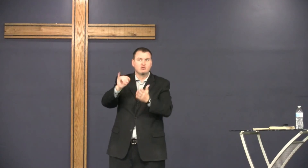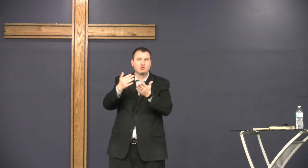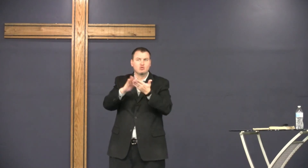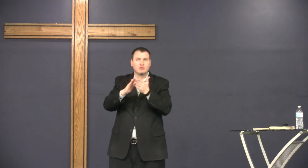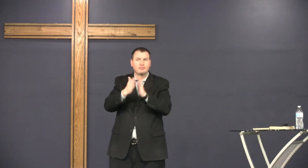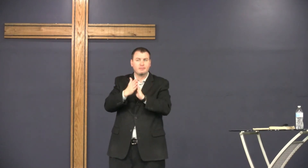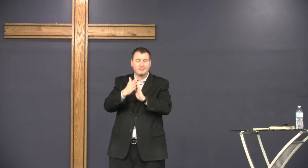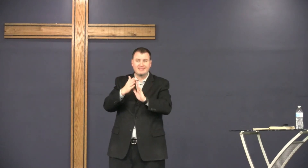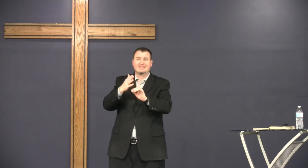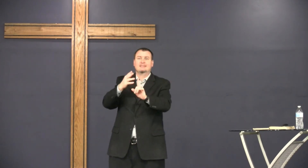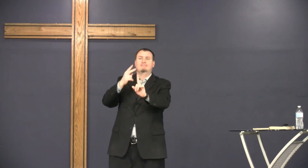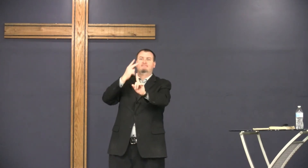he beheld the city.